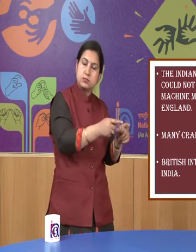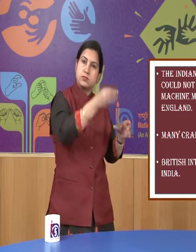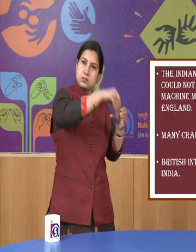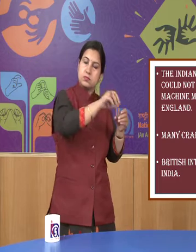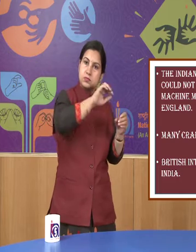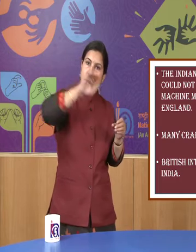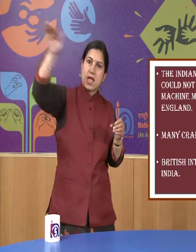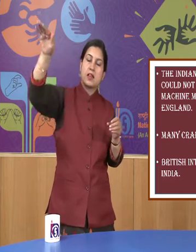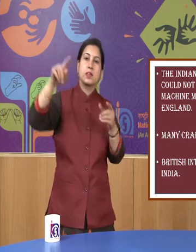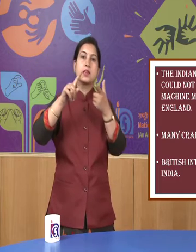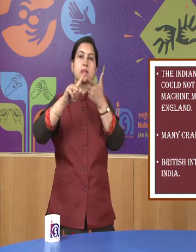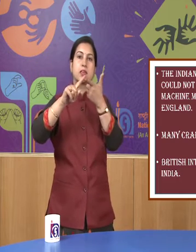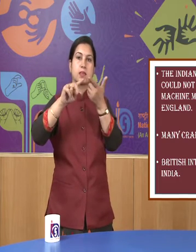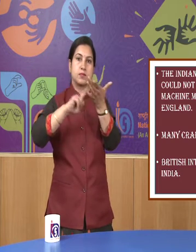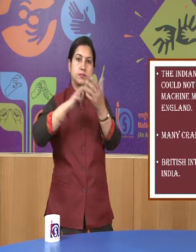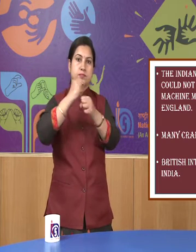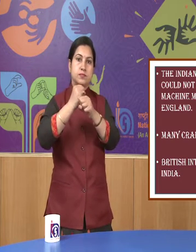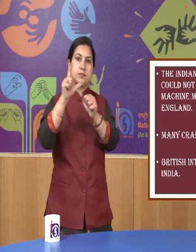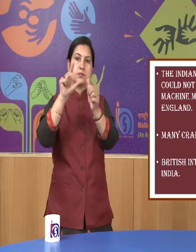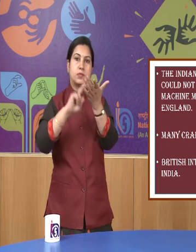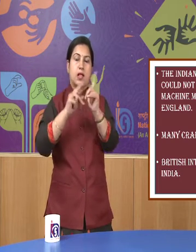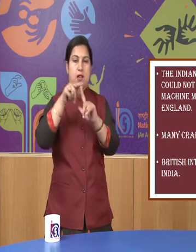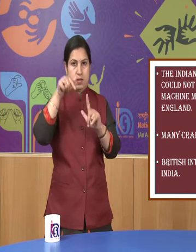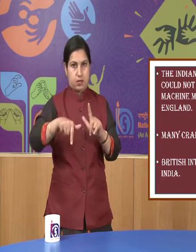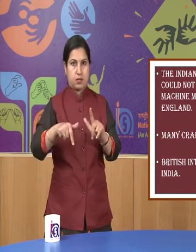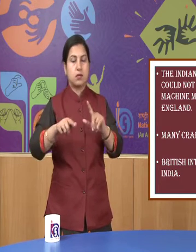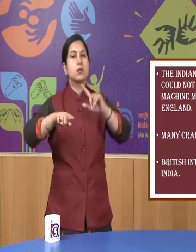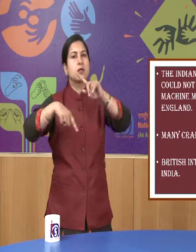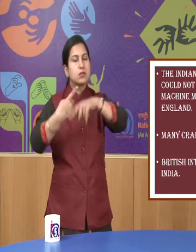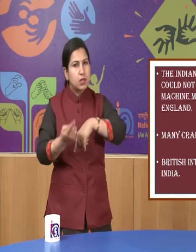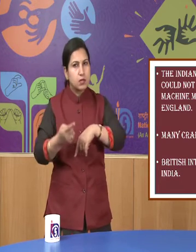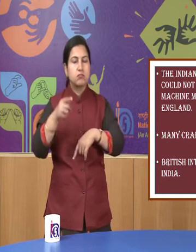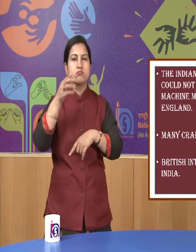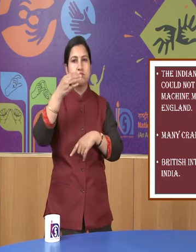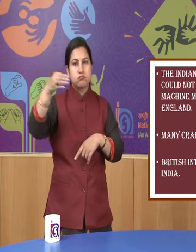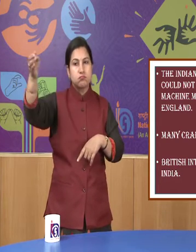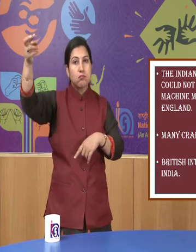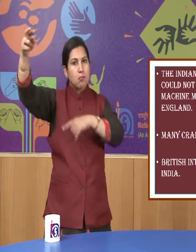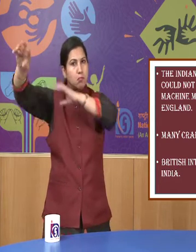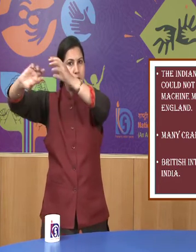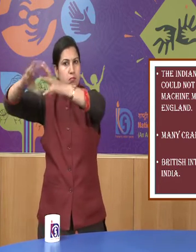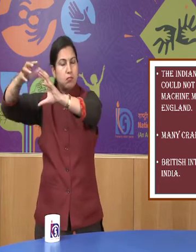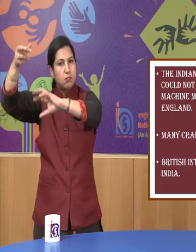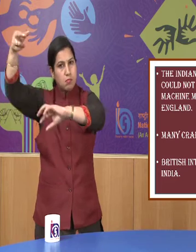As a result, English items could easily come in the Indian markets.